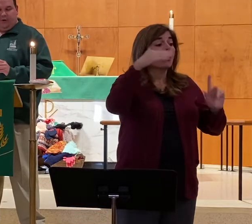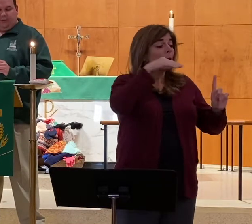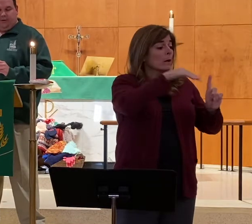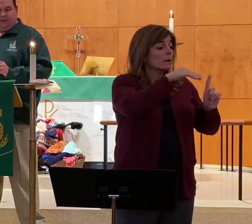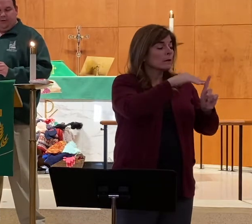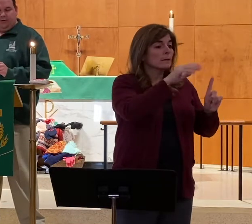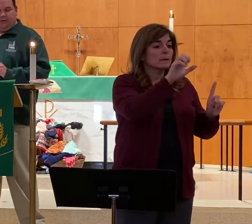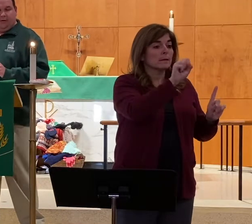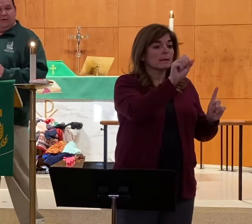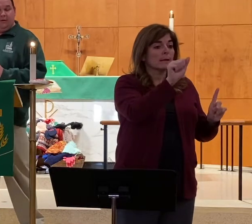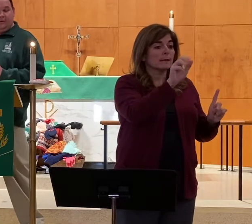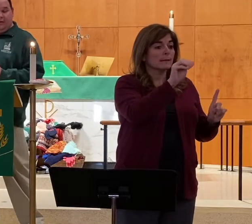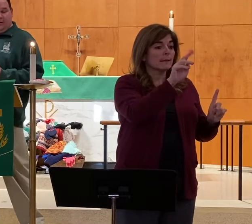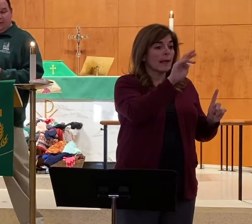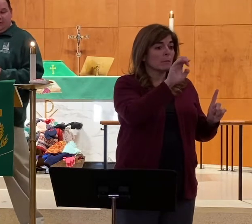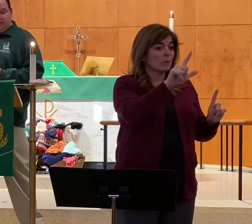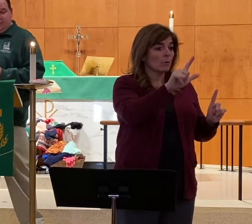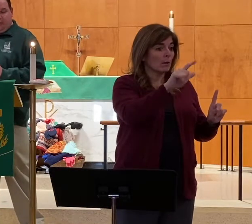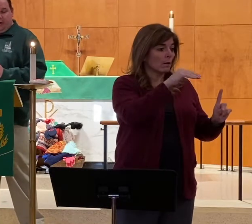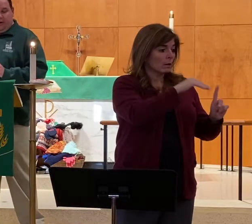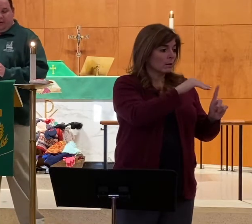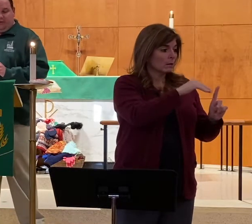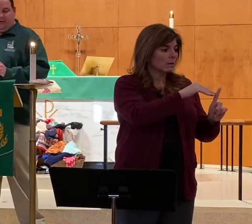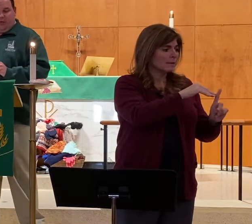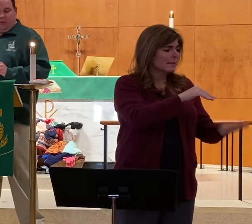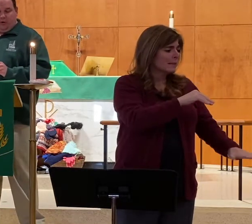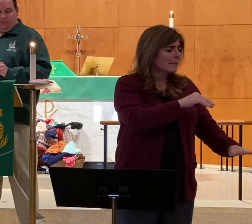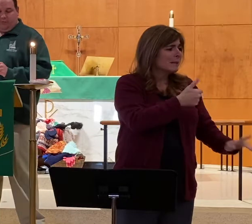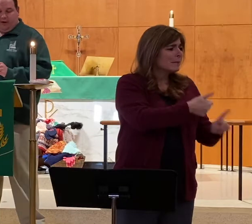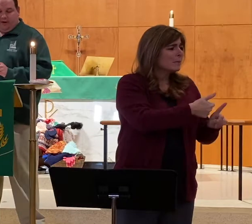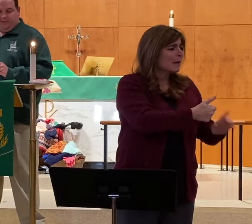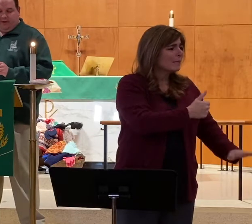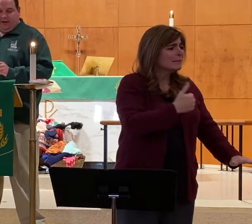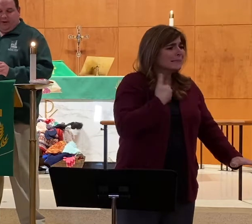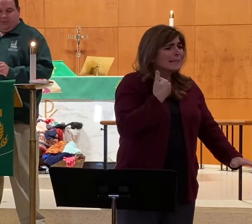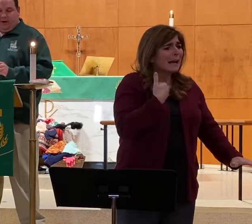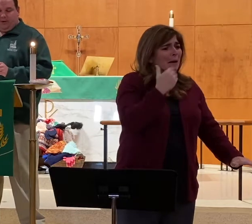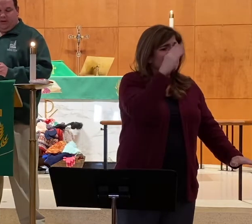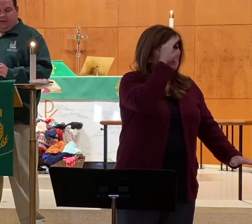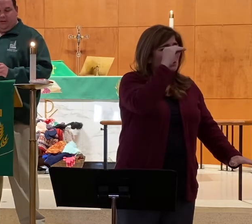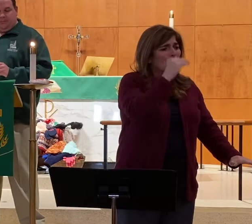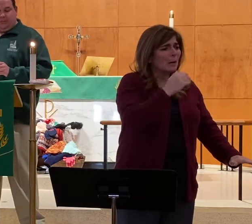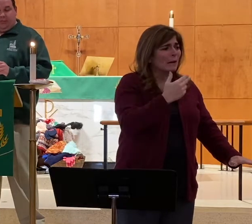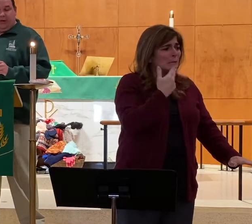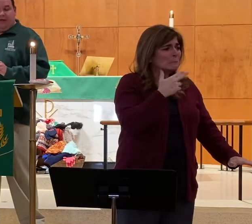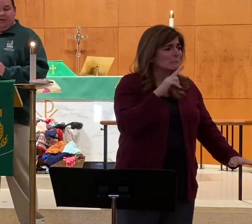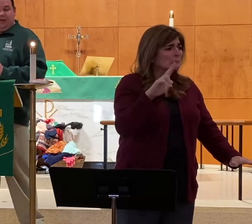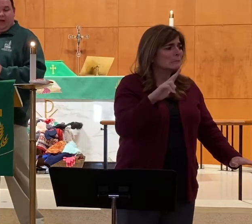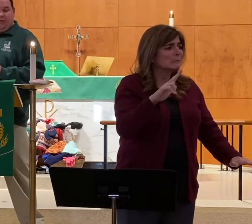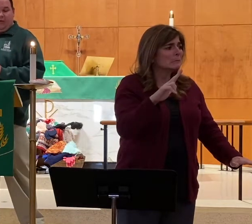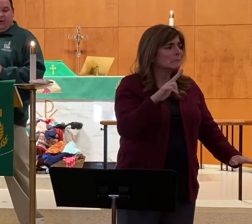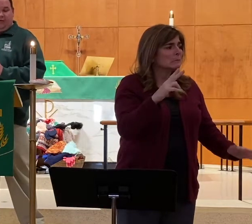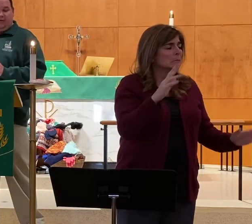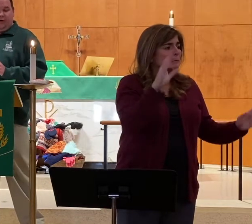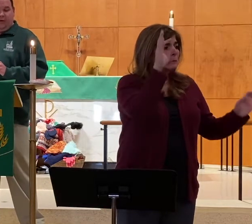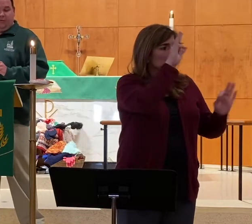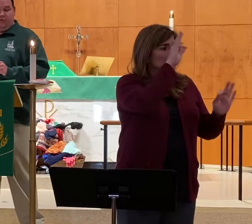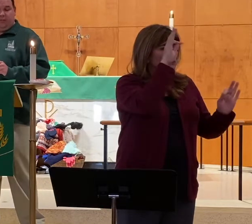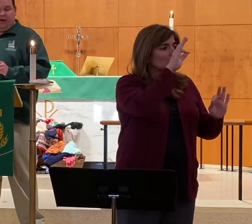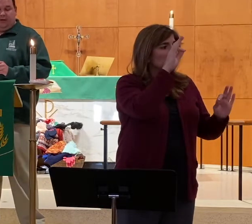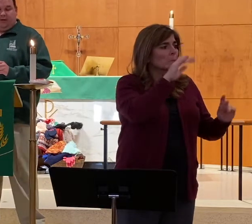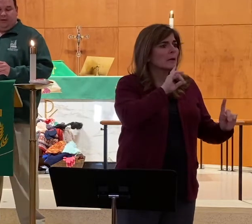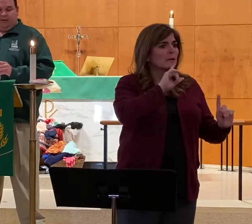divine word. Though just a boy, Samuel responds to God obediently, as Eli the priest has taught